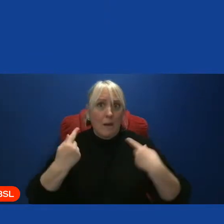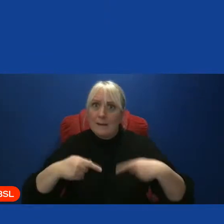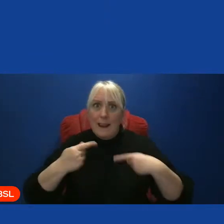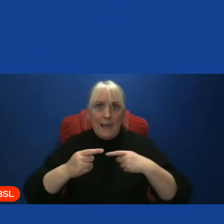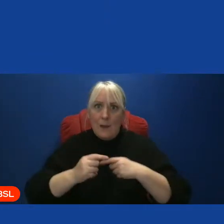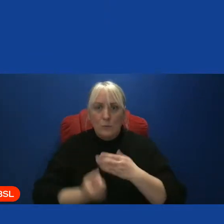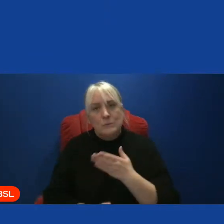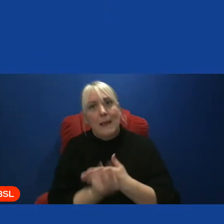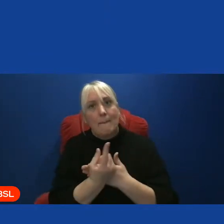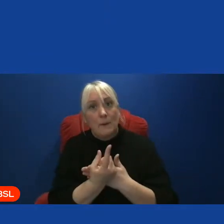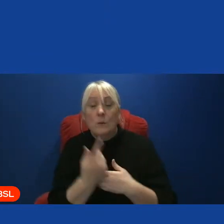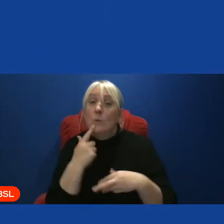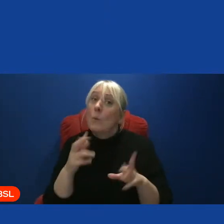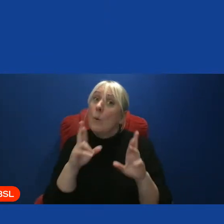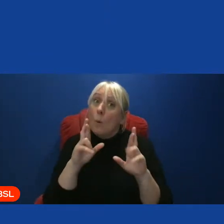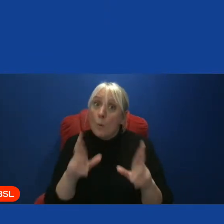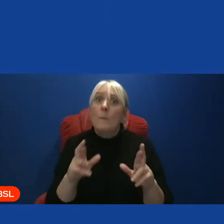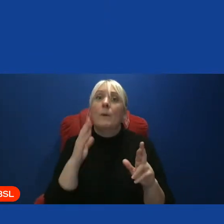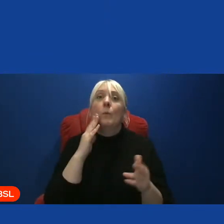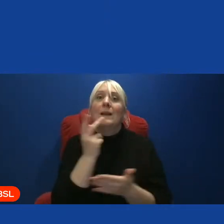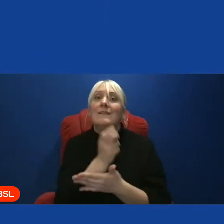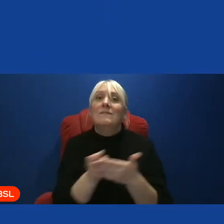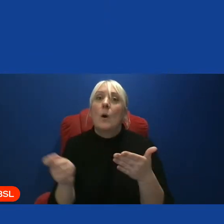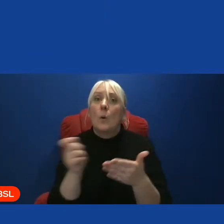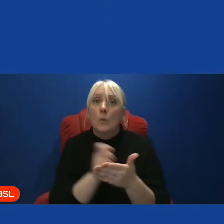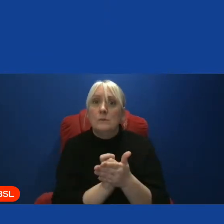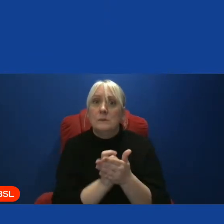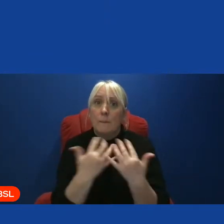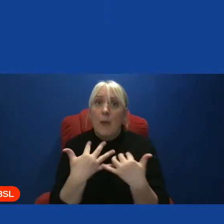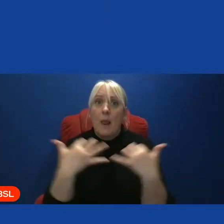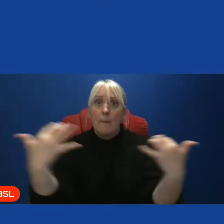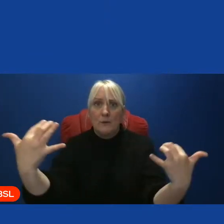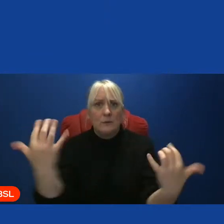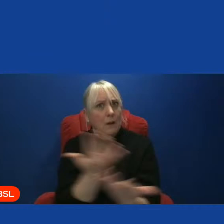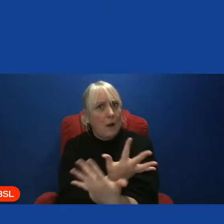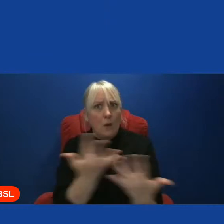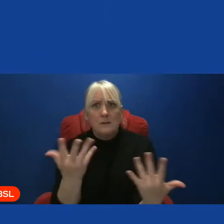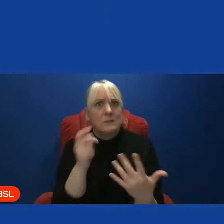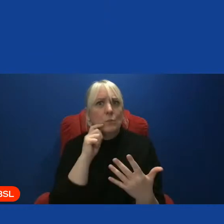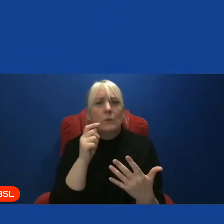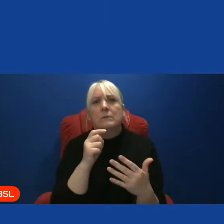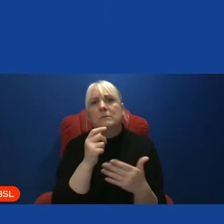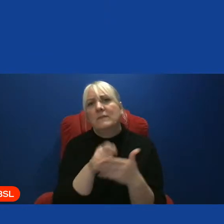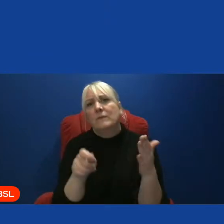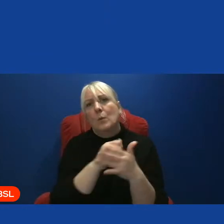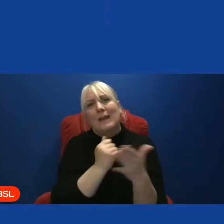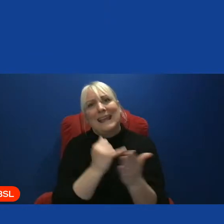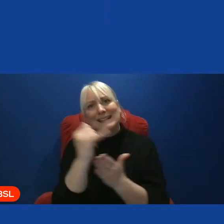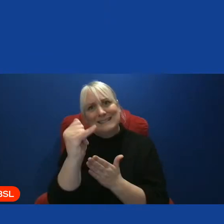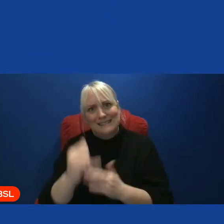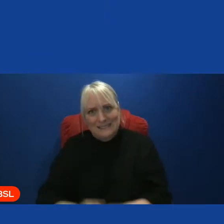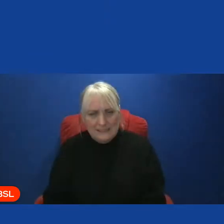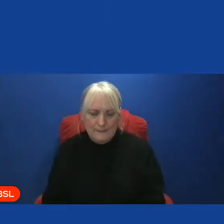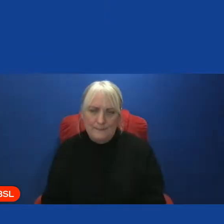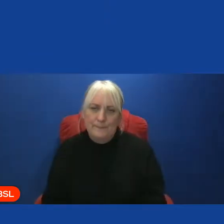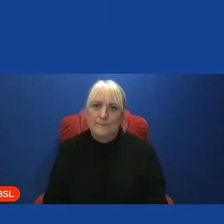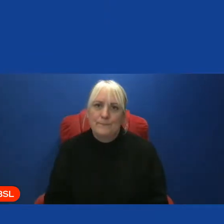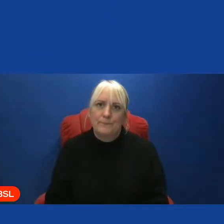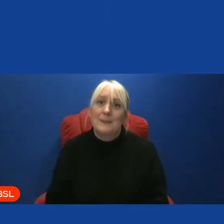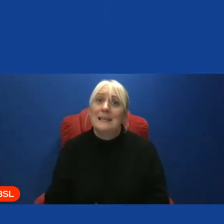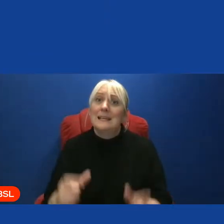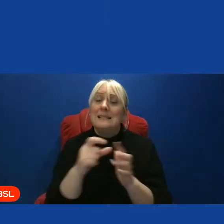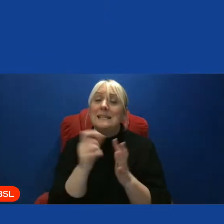when this comes to a vote, there'll be many who will vote it down. But